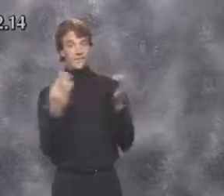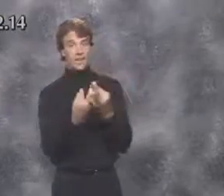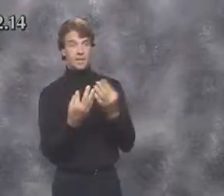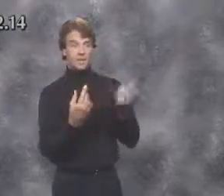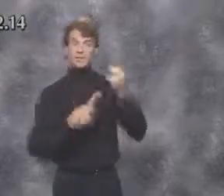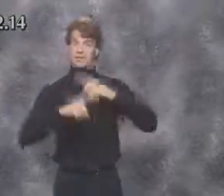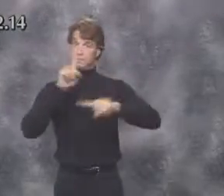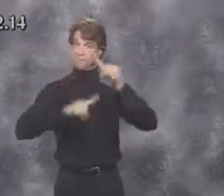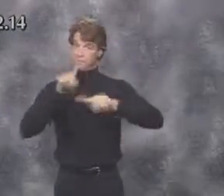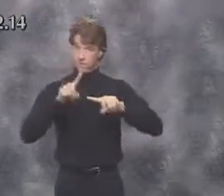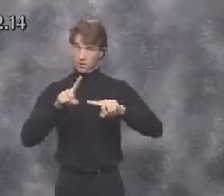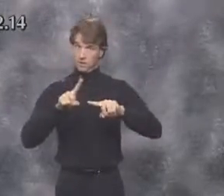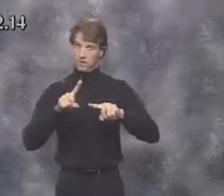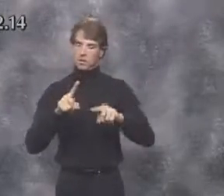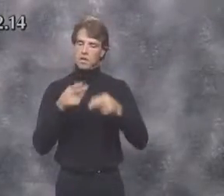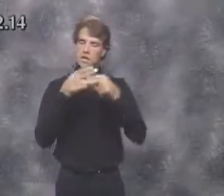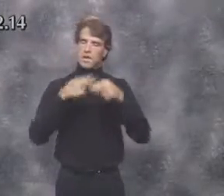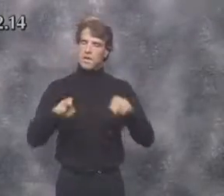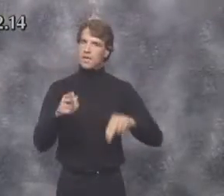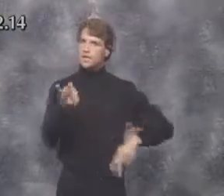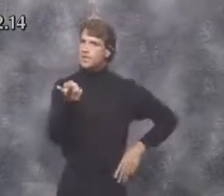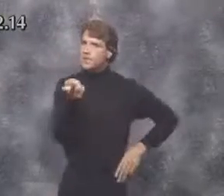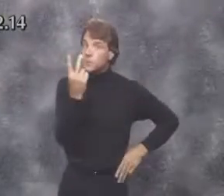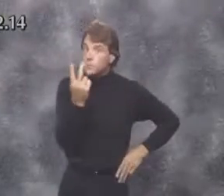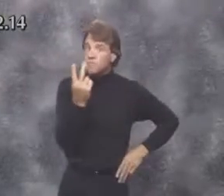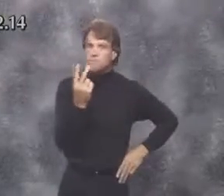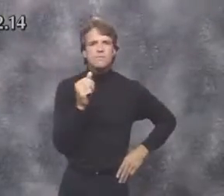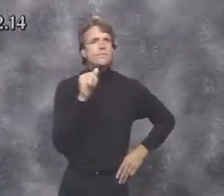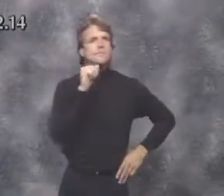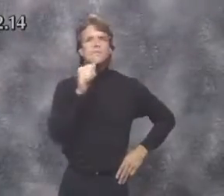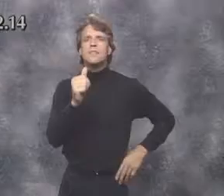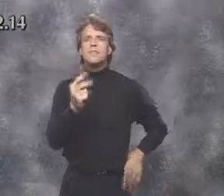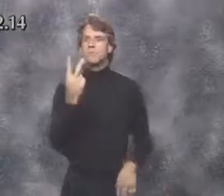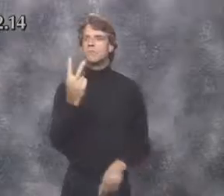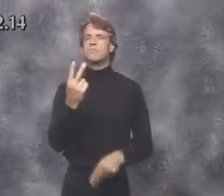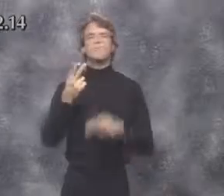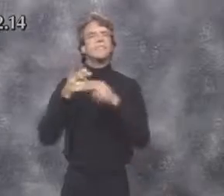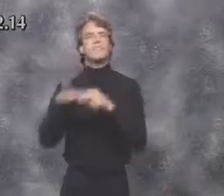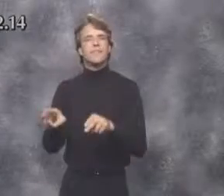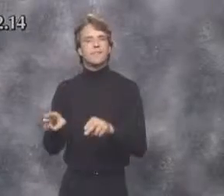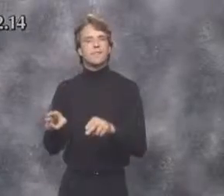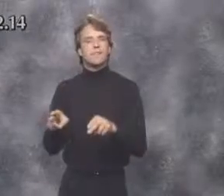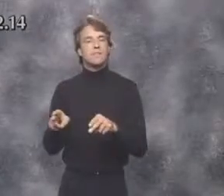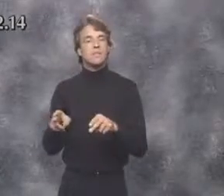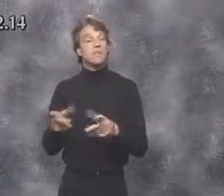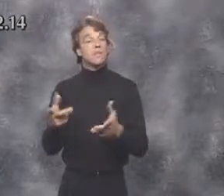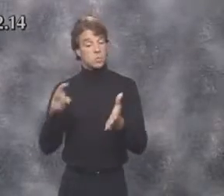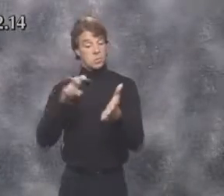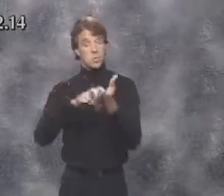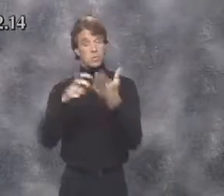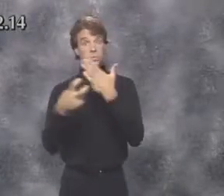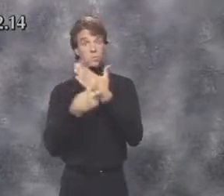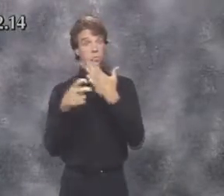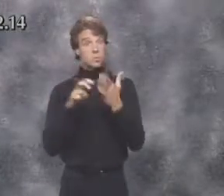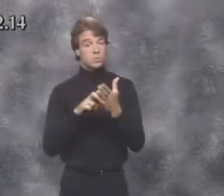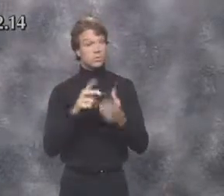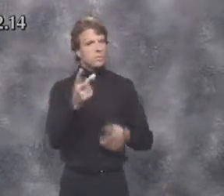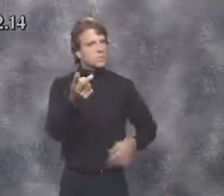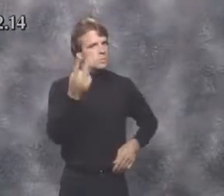Did you notice how the family signed? Eggs, 2. Not 2 eggs.